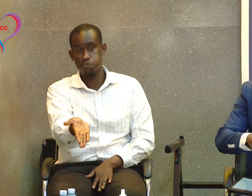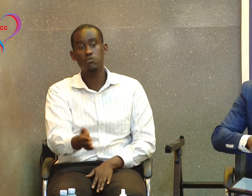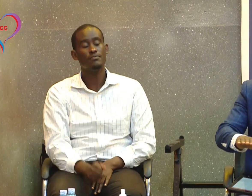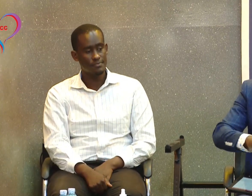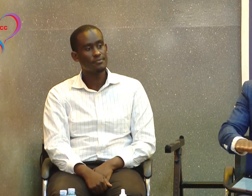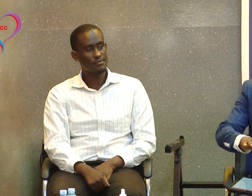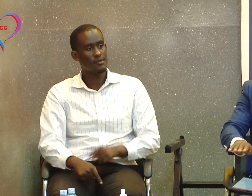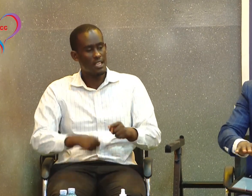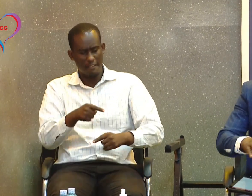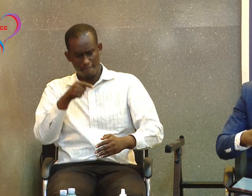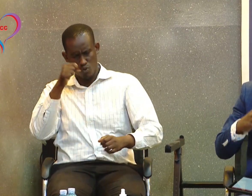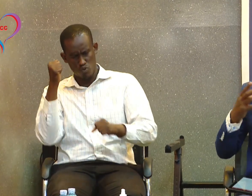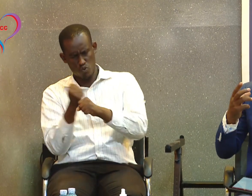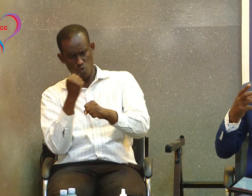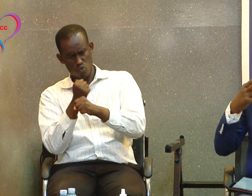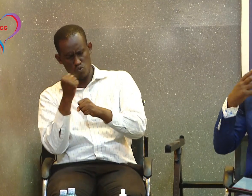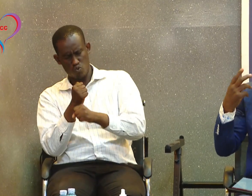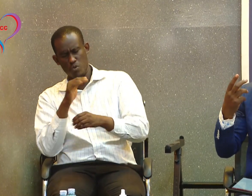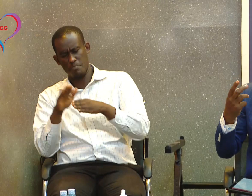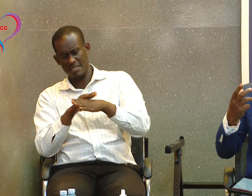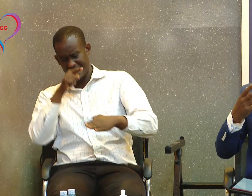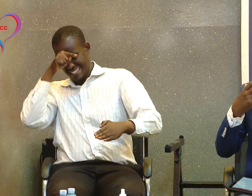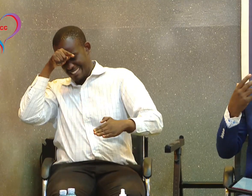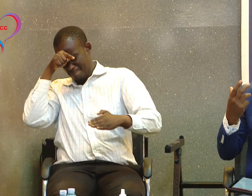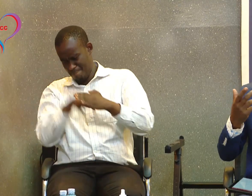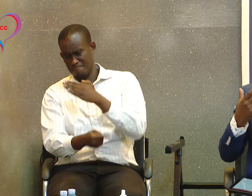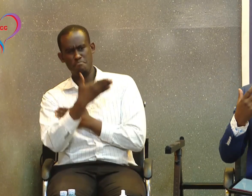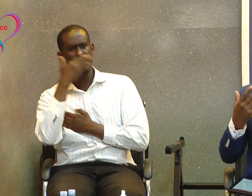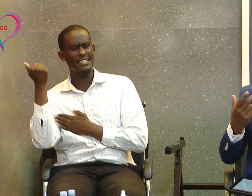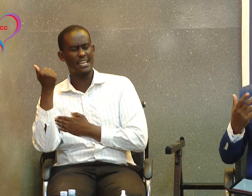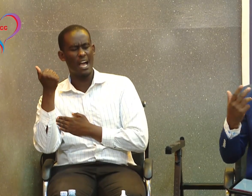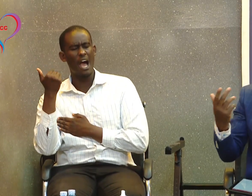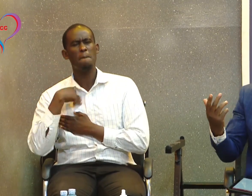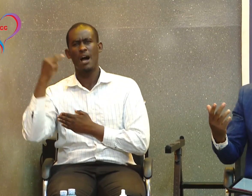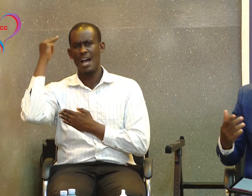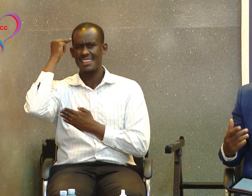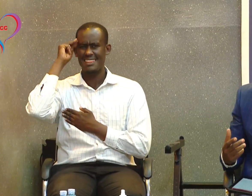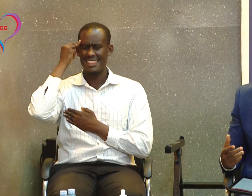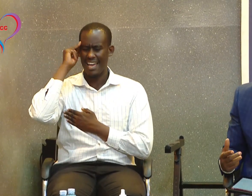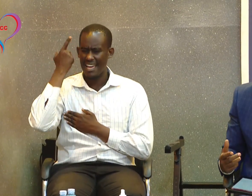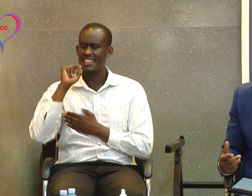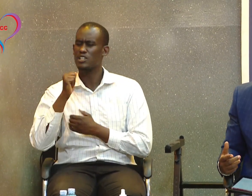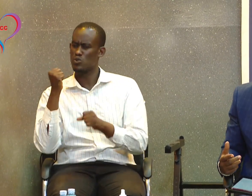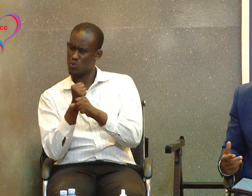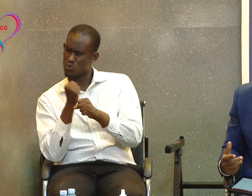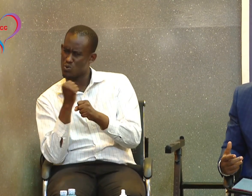business, in doing things better, in having a mindset of doing things with quality and